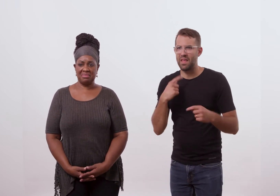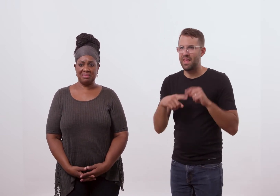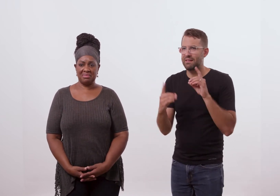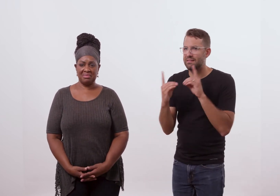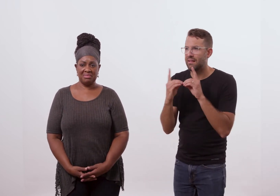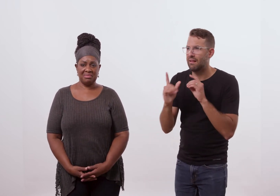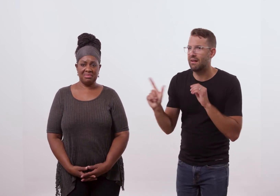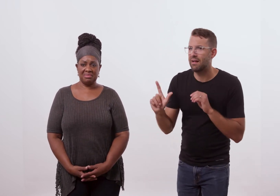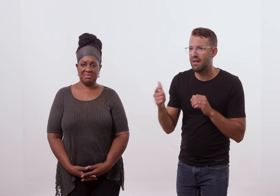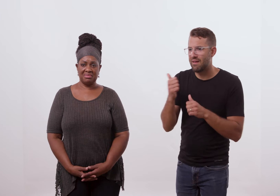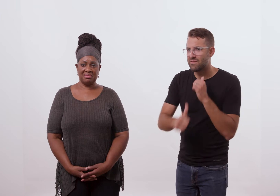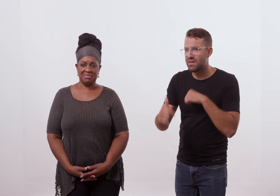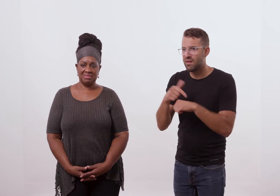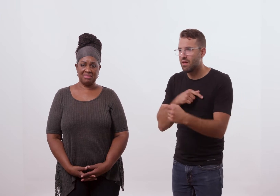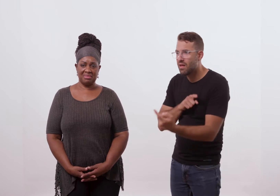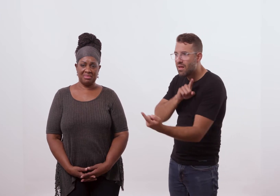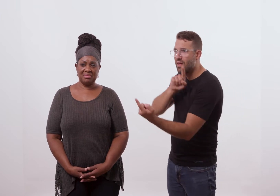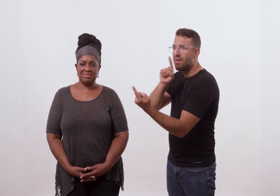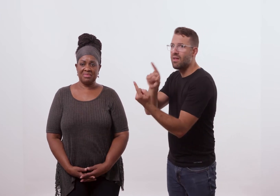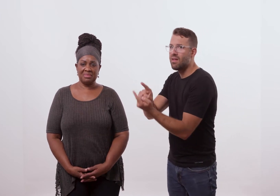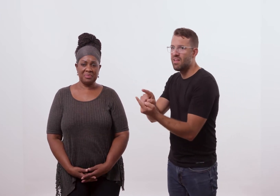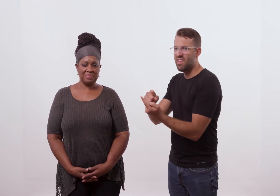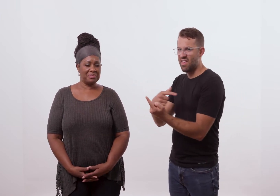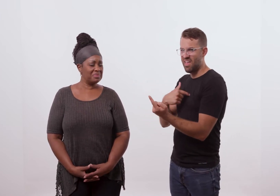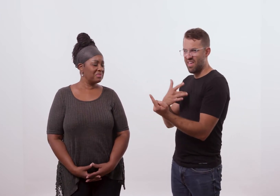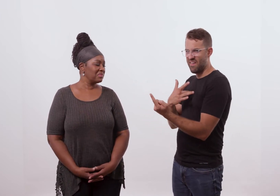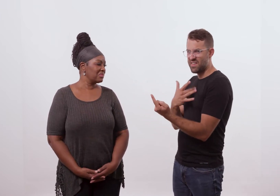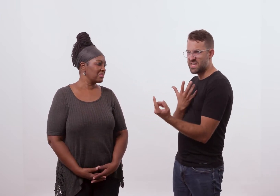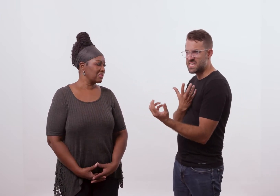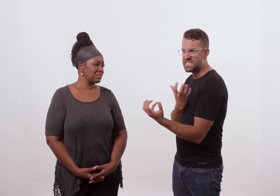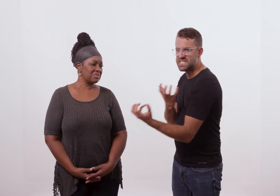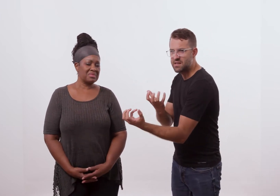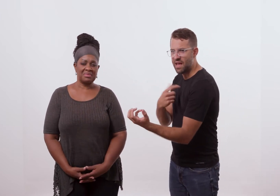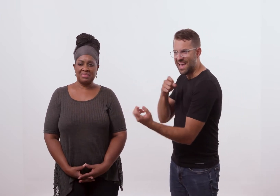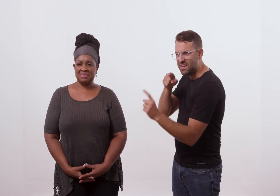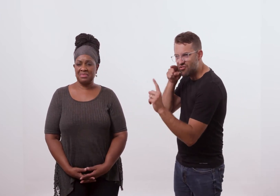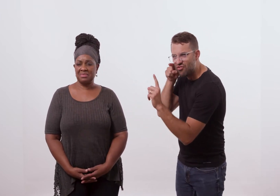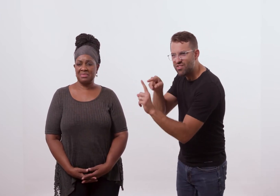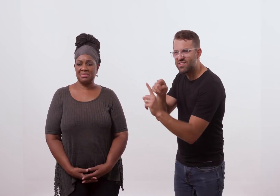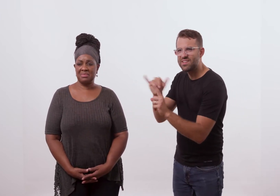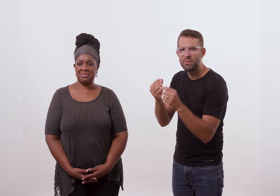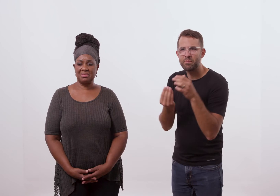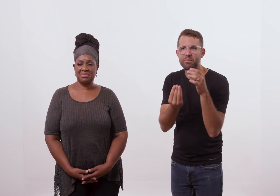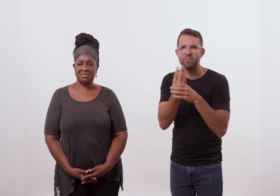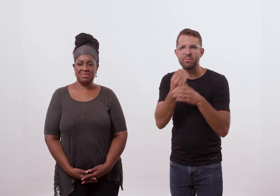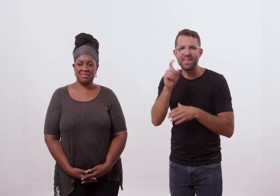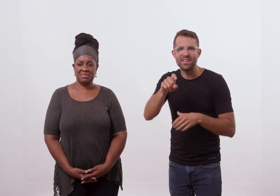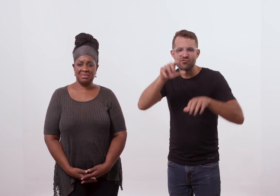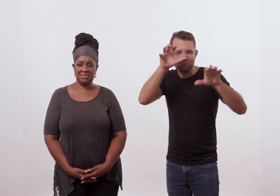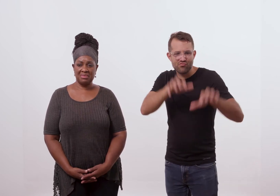her, I need her. The way green things need rain. I'm hers and she's mine,